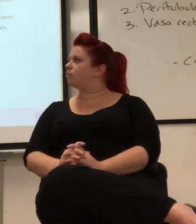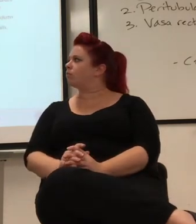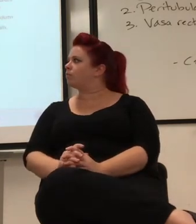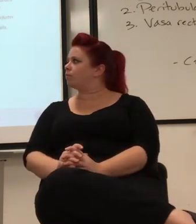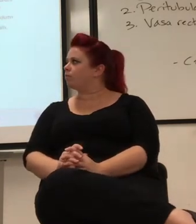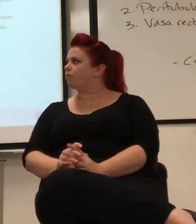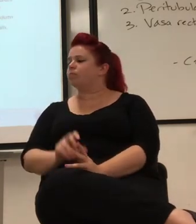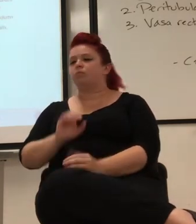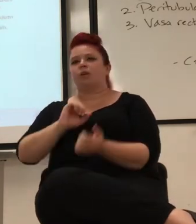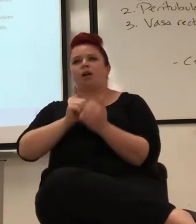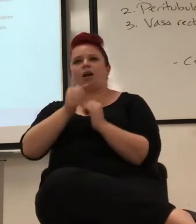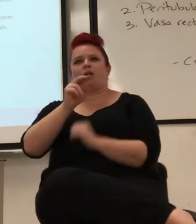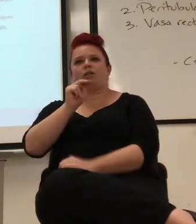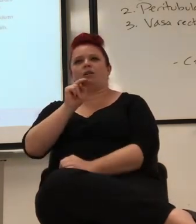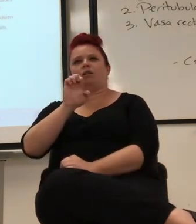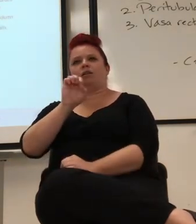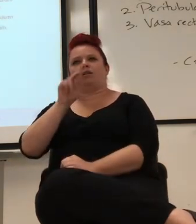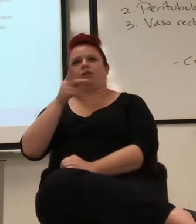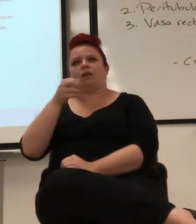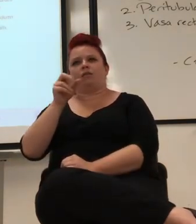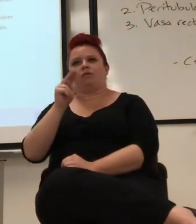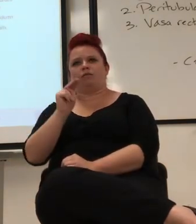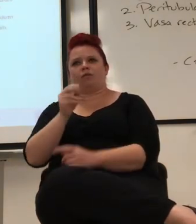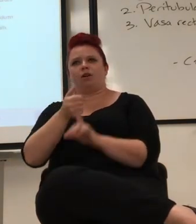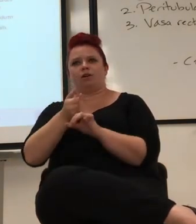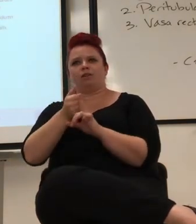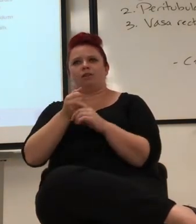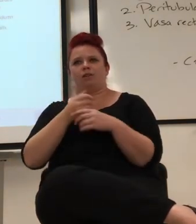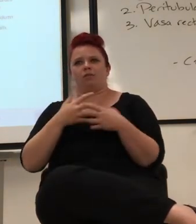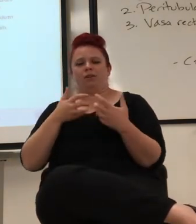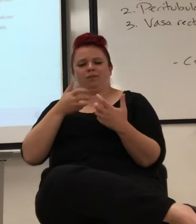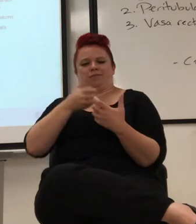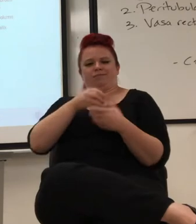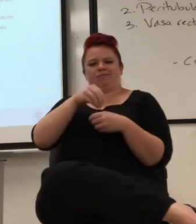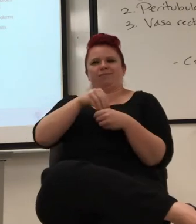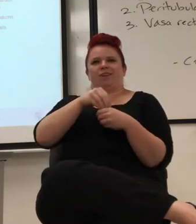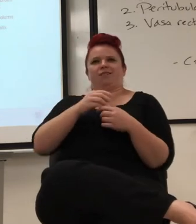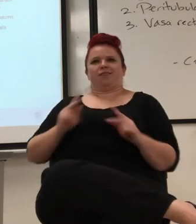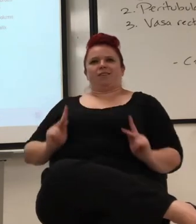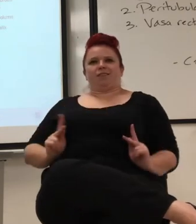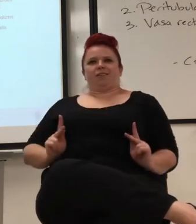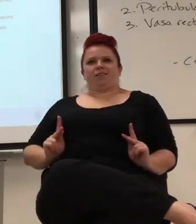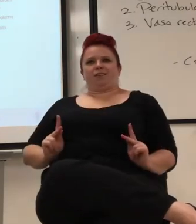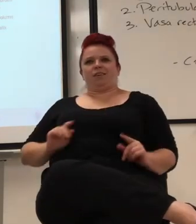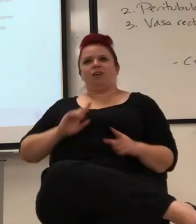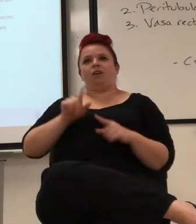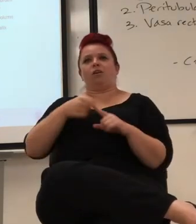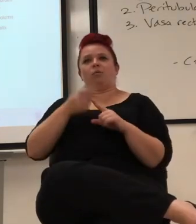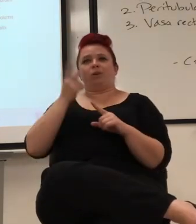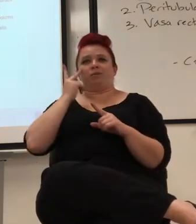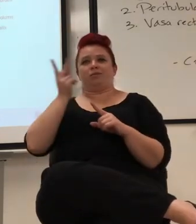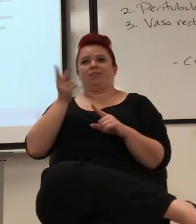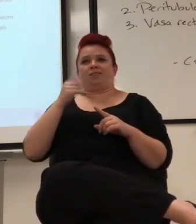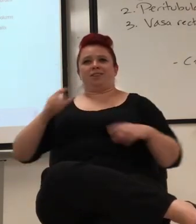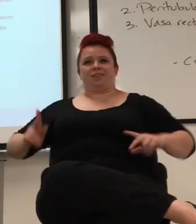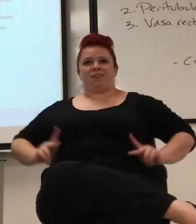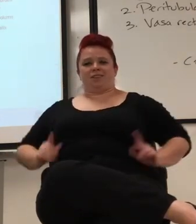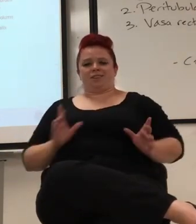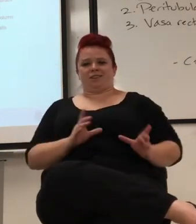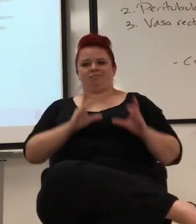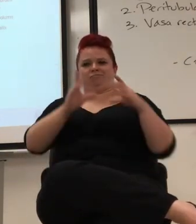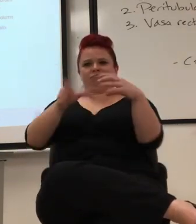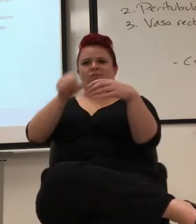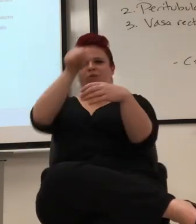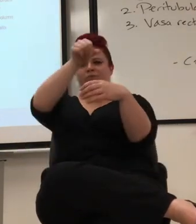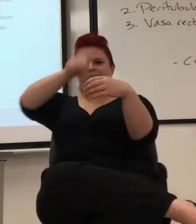the nephron fits in the kidney. When you do the kidney dissection, you're making one cut. Just cut the thing